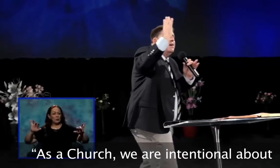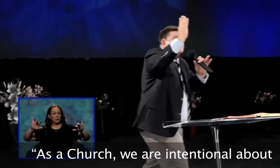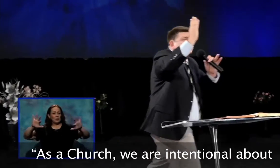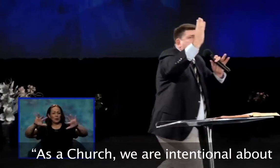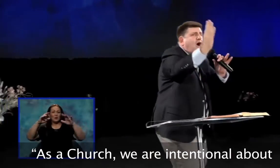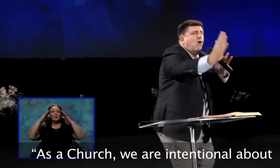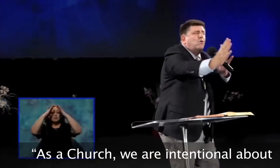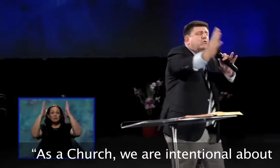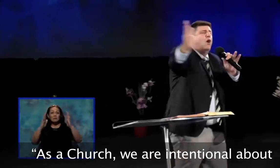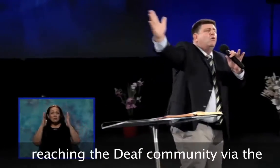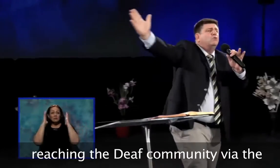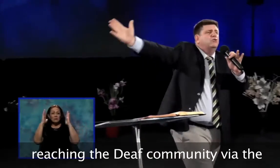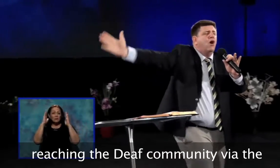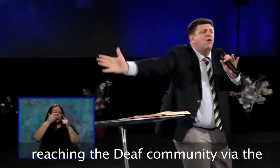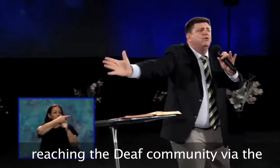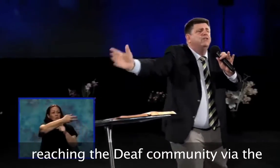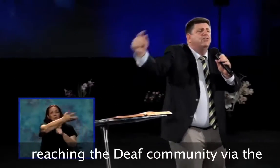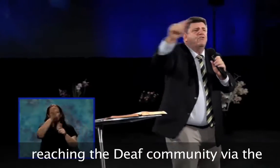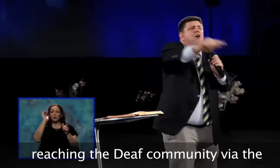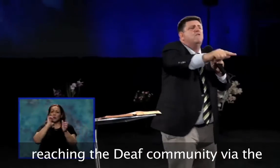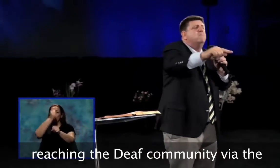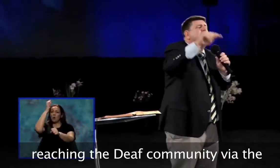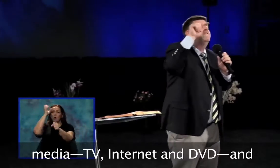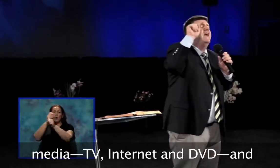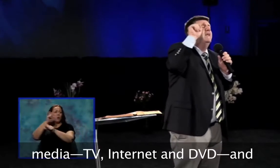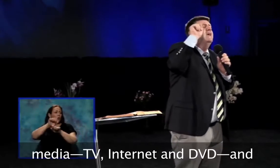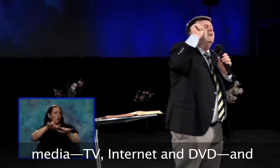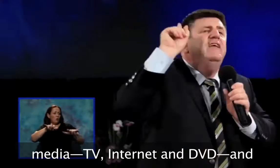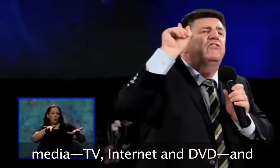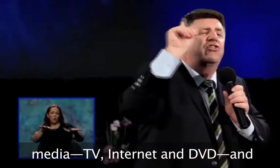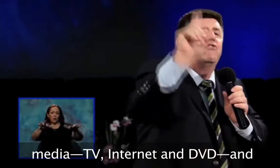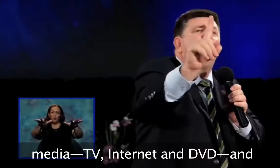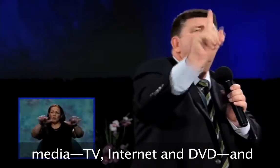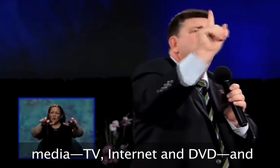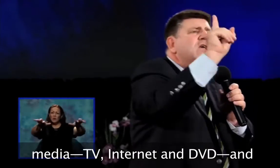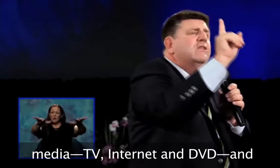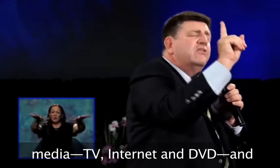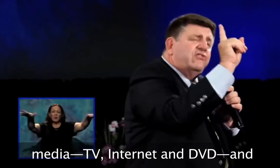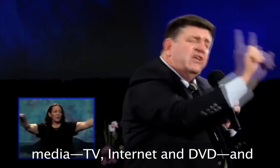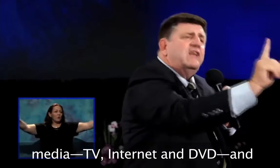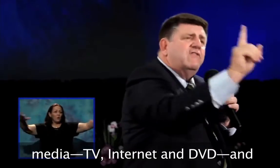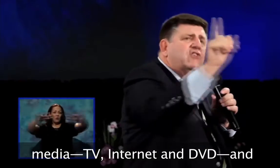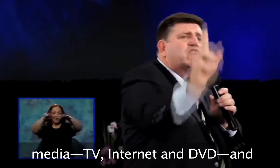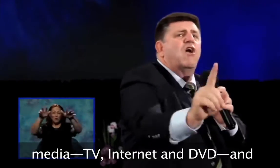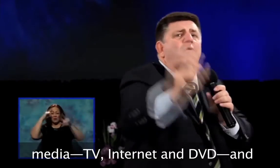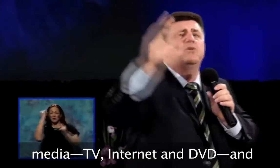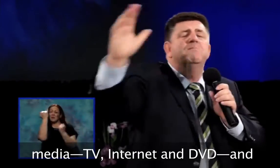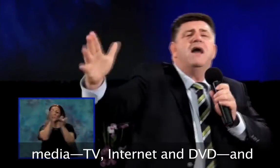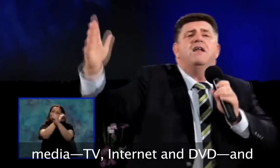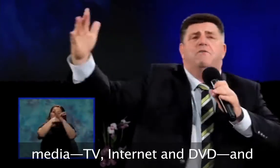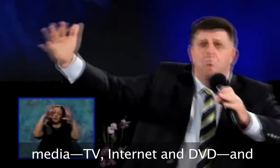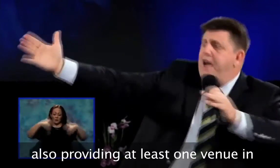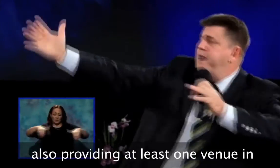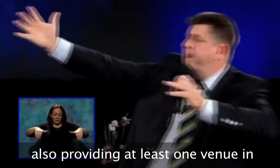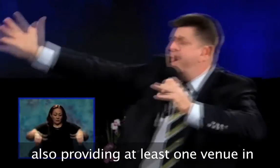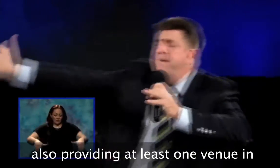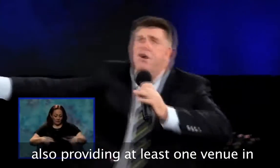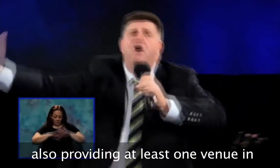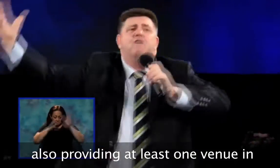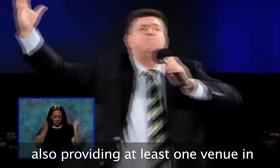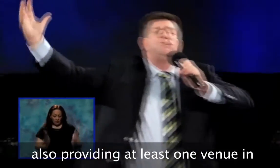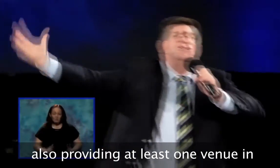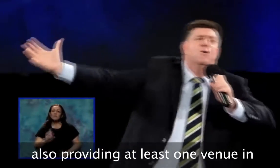are intentional about reaching the deaf community via the media, TV, internet and DVD, and